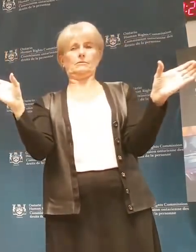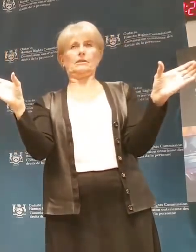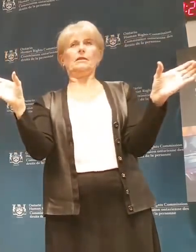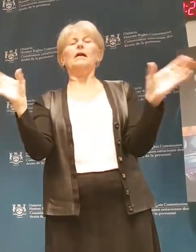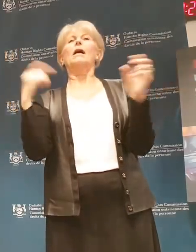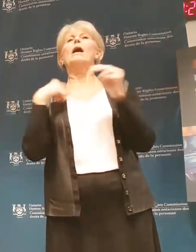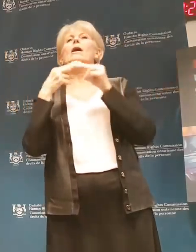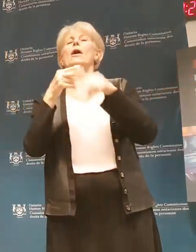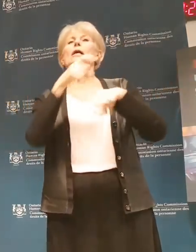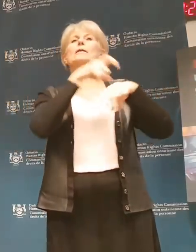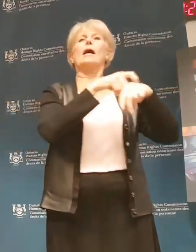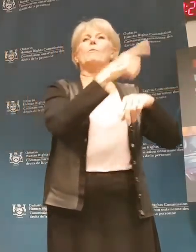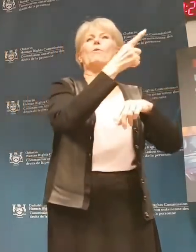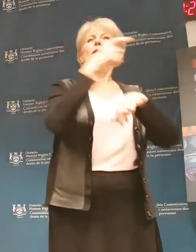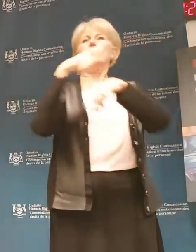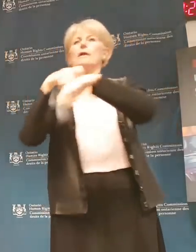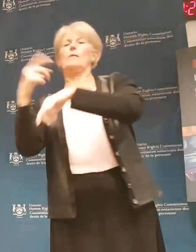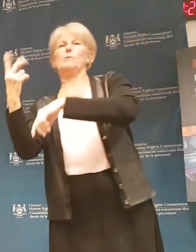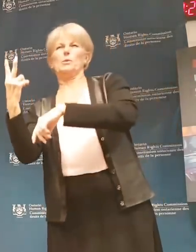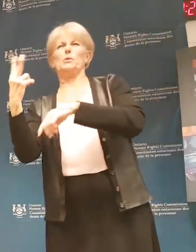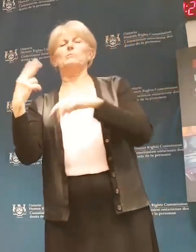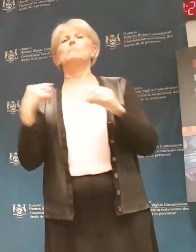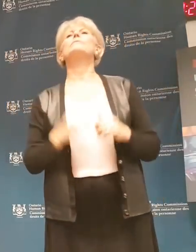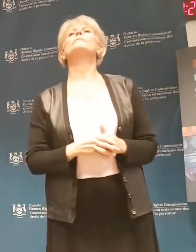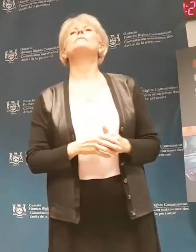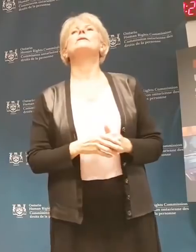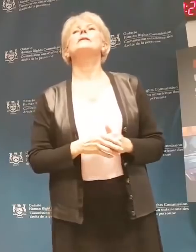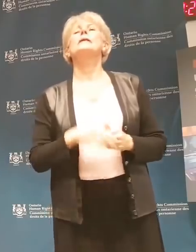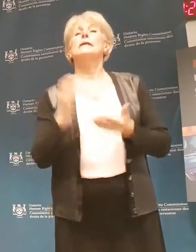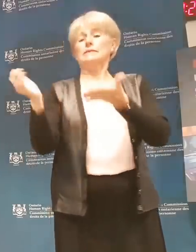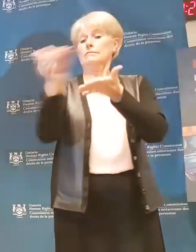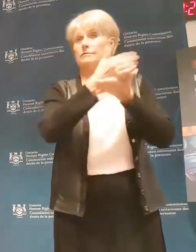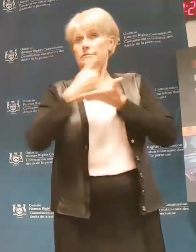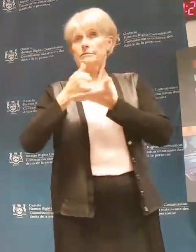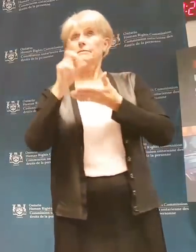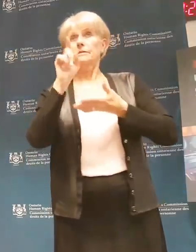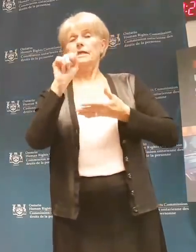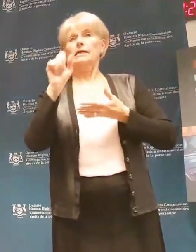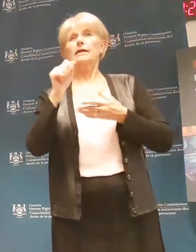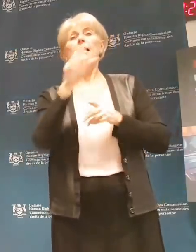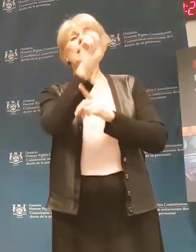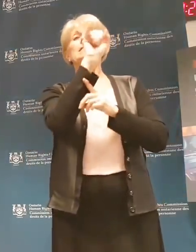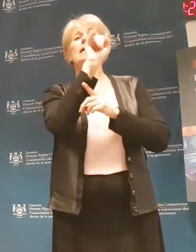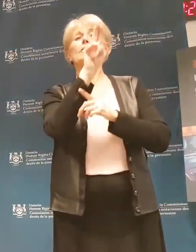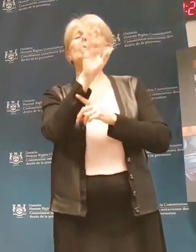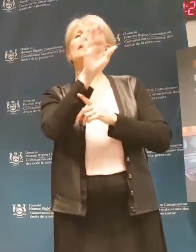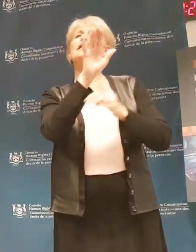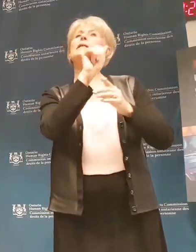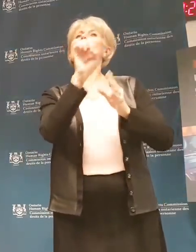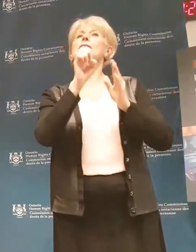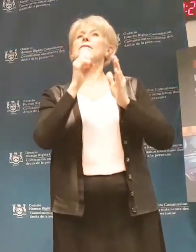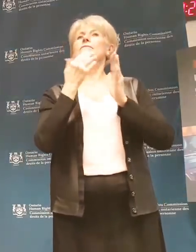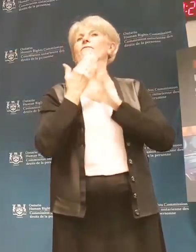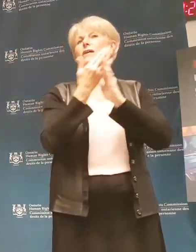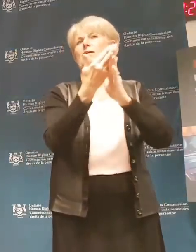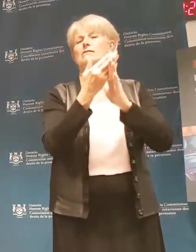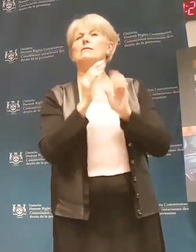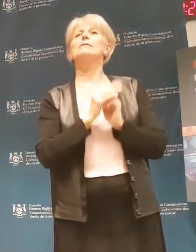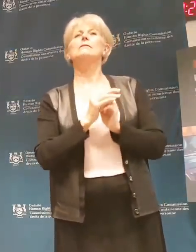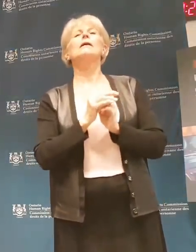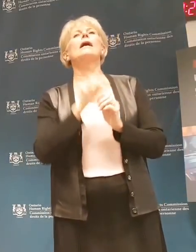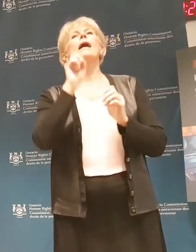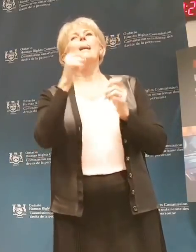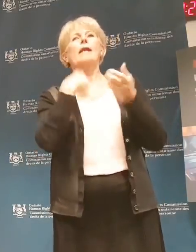to them as time period 1 and time period 2. The data was collected from SIU case files. It had to